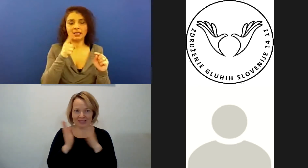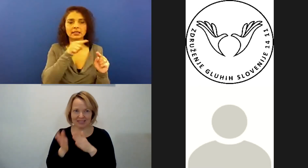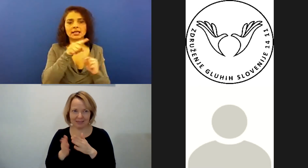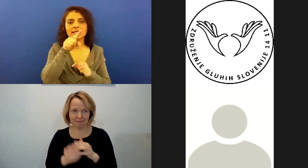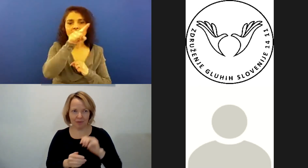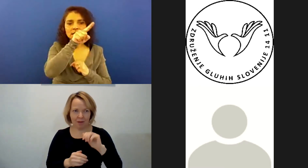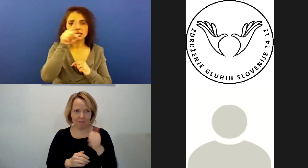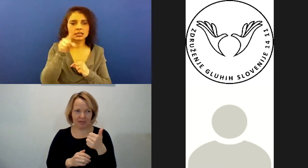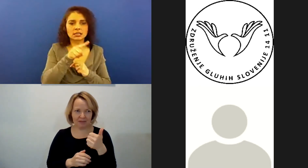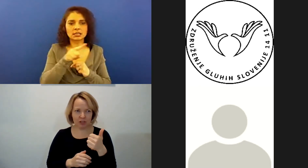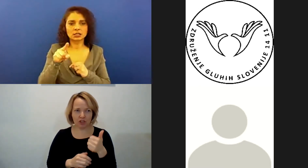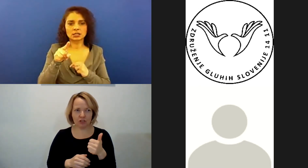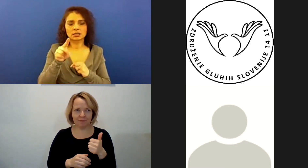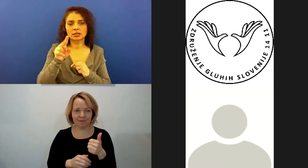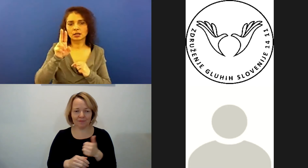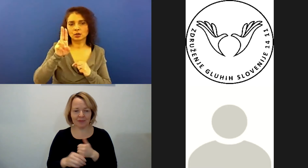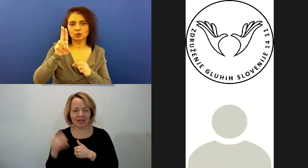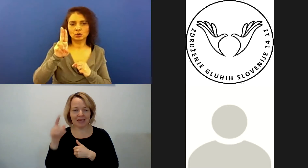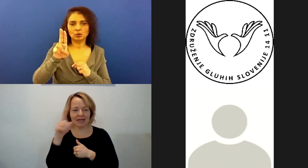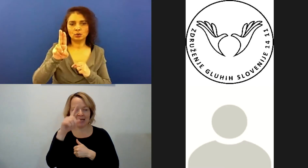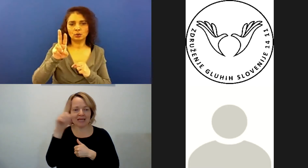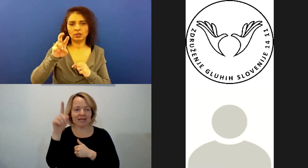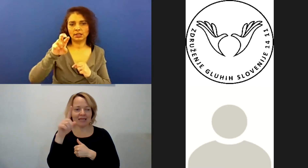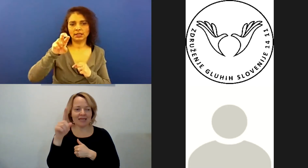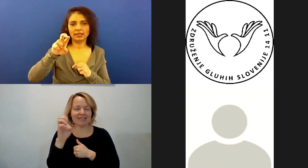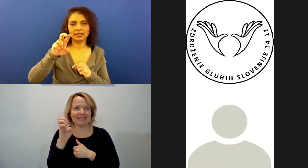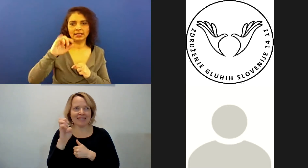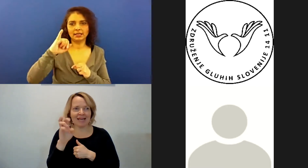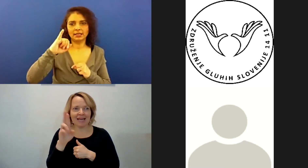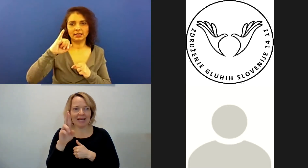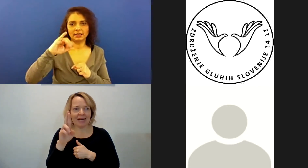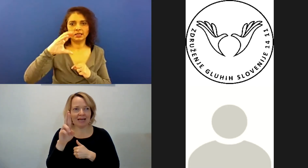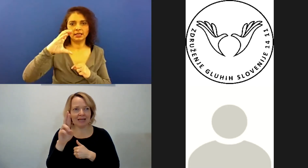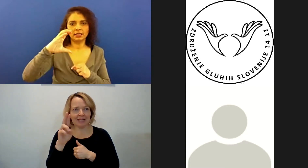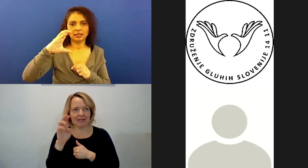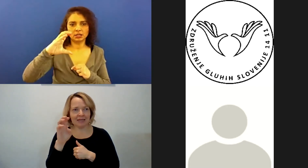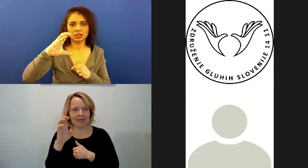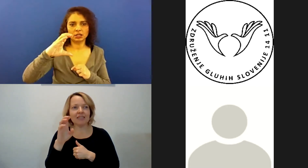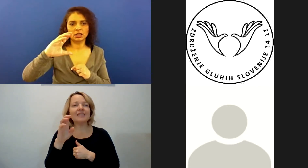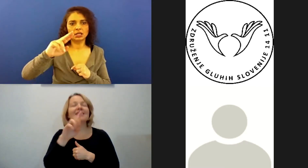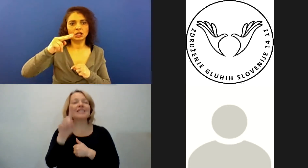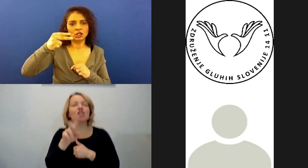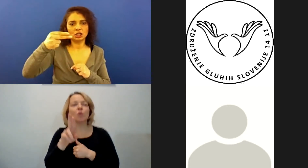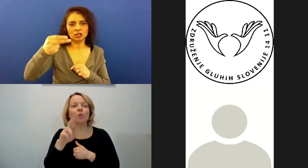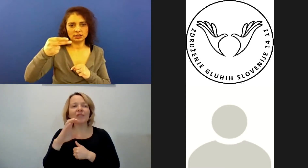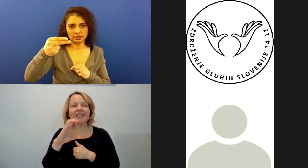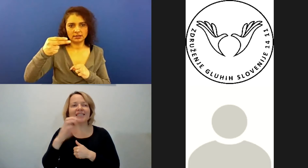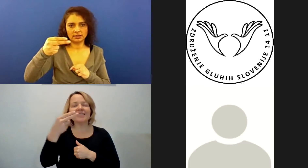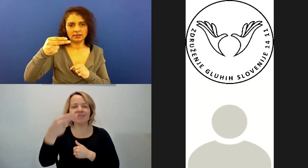I've lived in two places in Switzerland. The first one is Zurich.